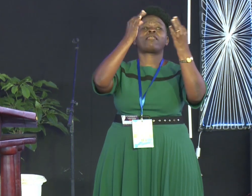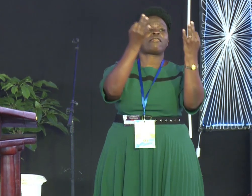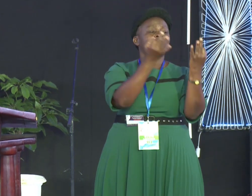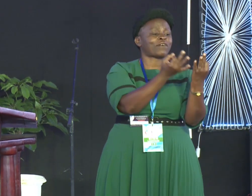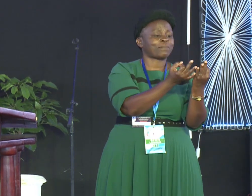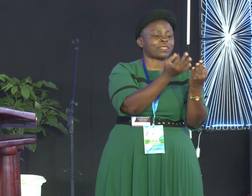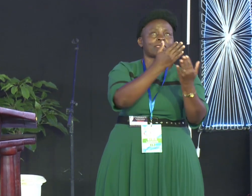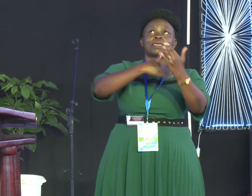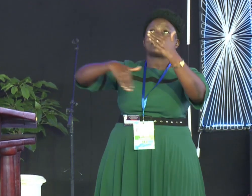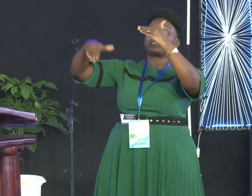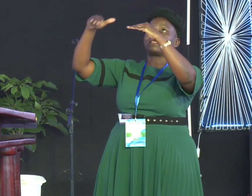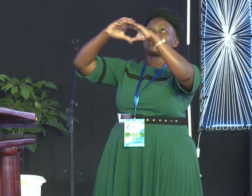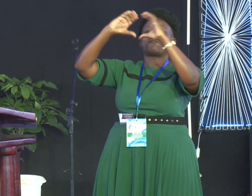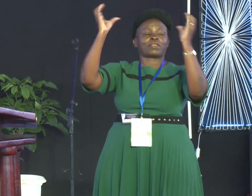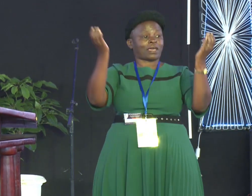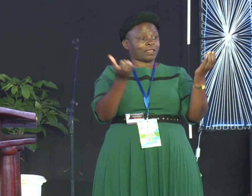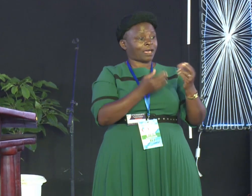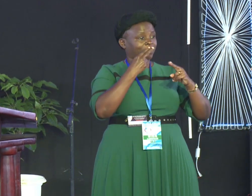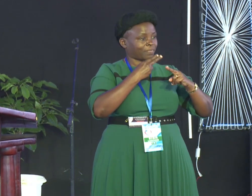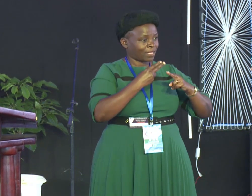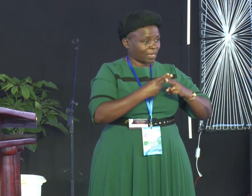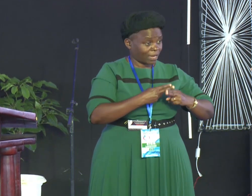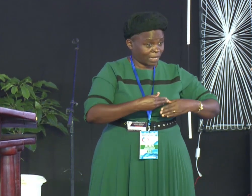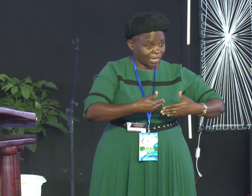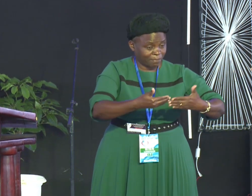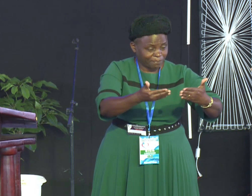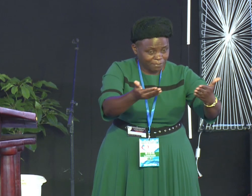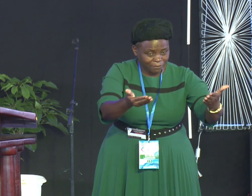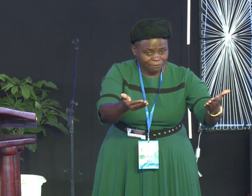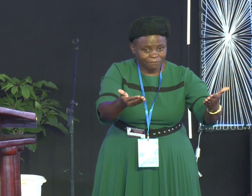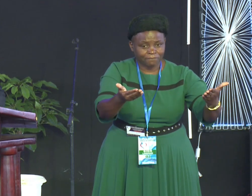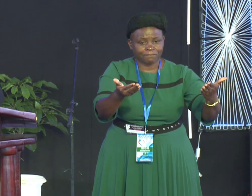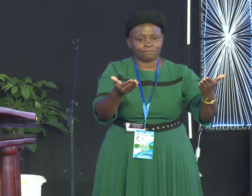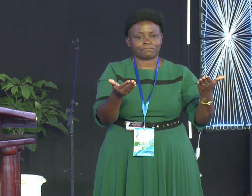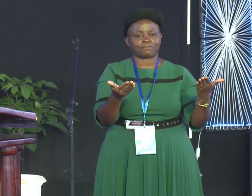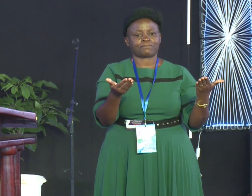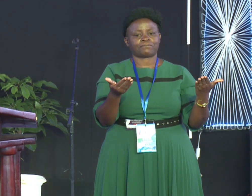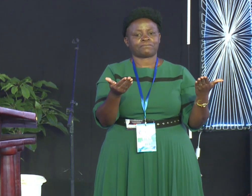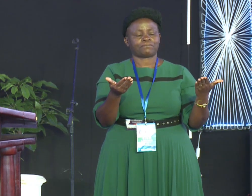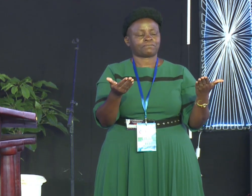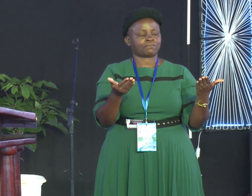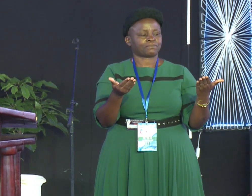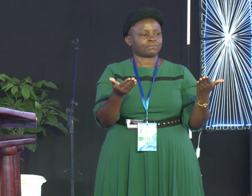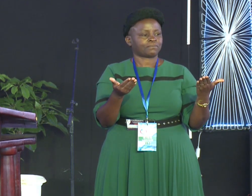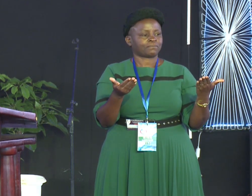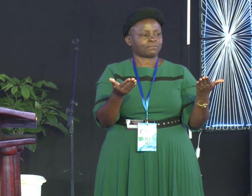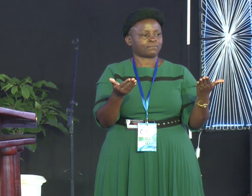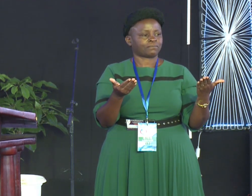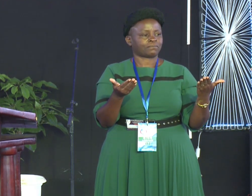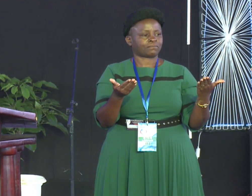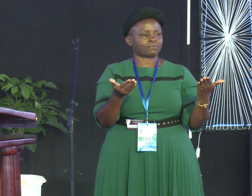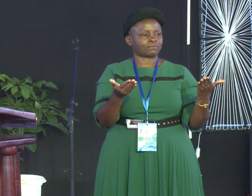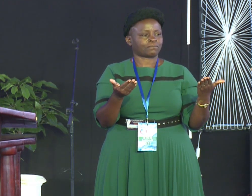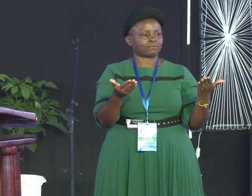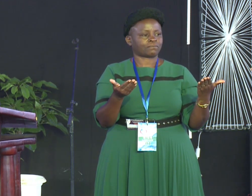mu 14:15 nti olw'ensonga eno kyenva nfukamirira kitaffe wa Mukama waffe Yesu Kristo, buli kika eky'omugulu n'eky'okunsi